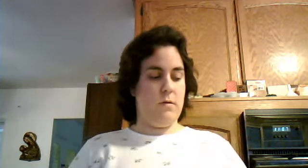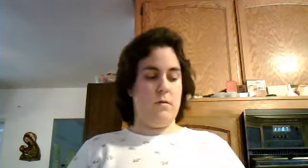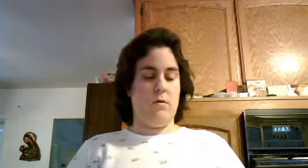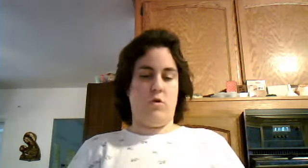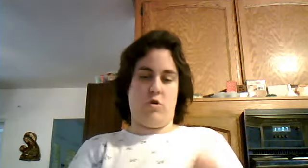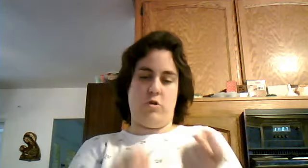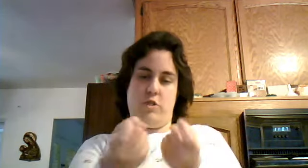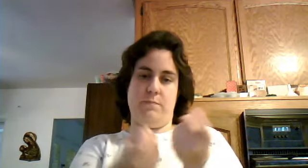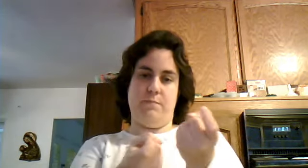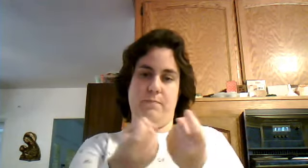Urge.